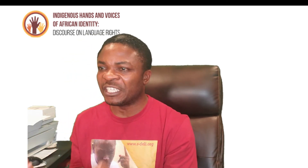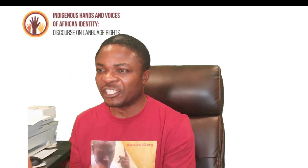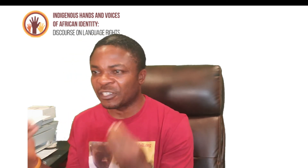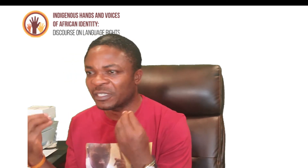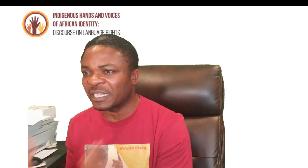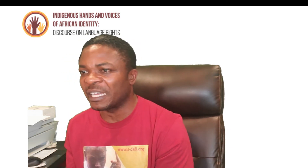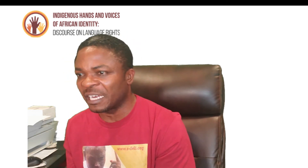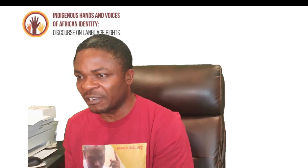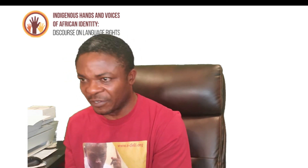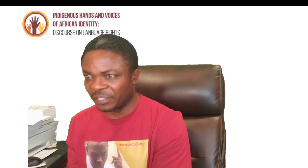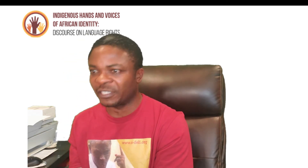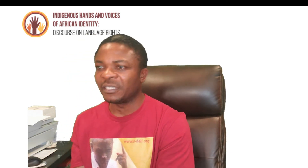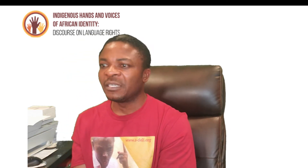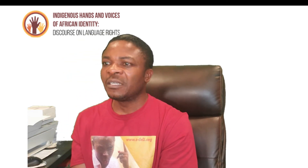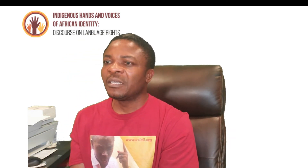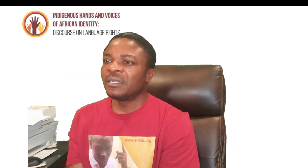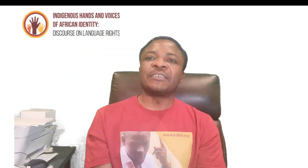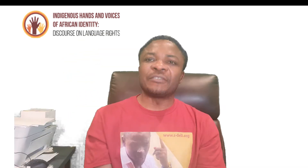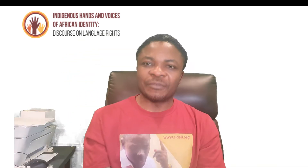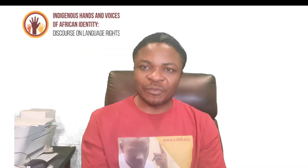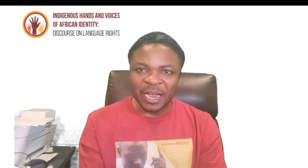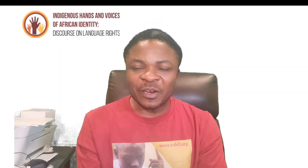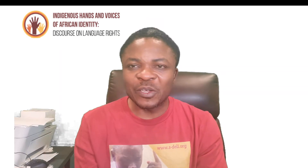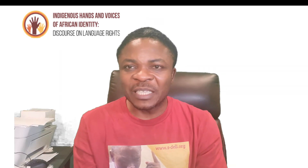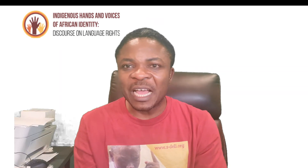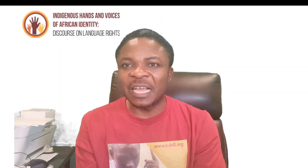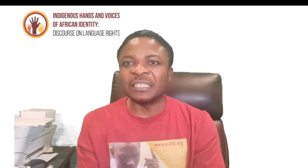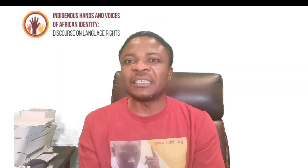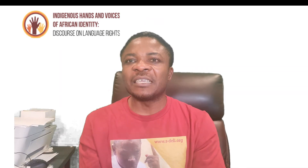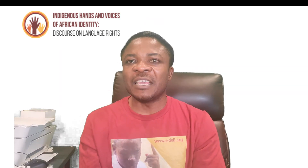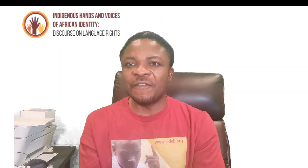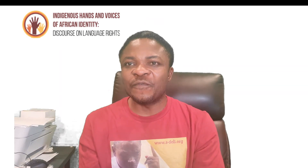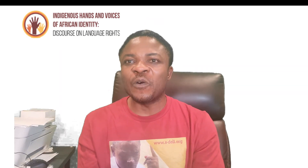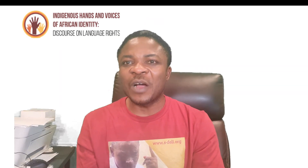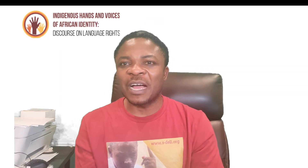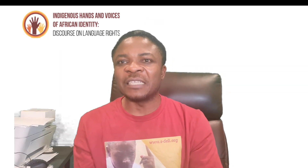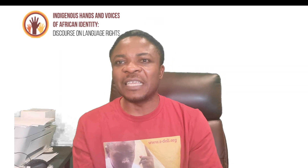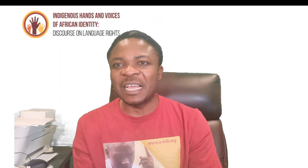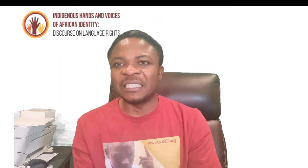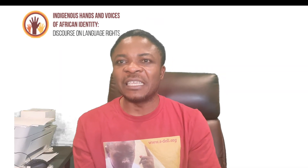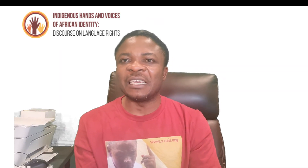your indigenous sign language? Write us at